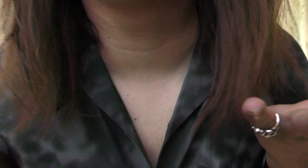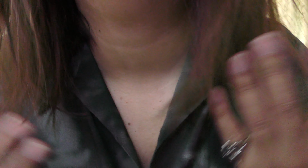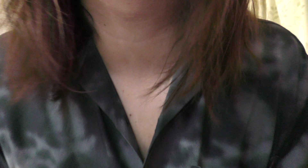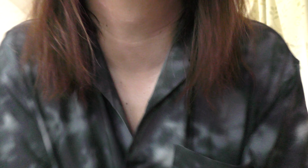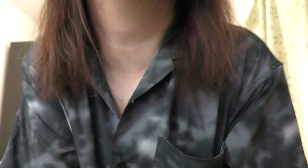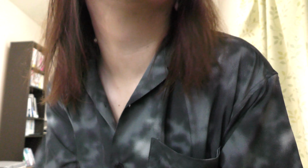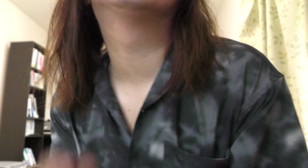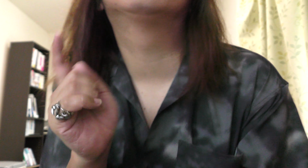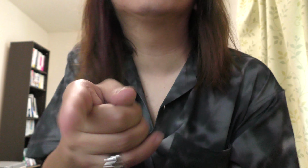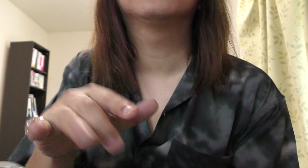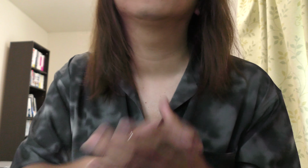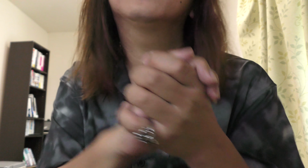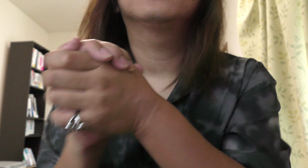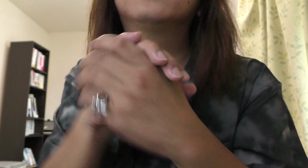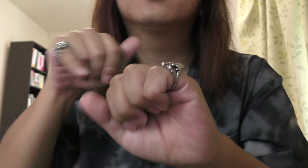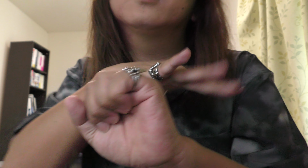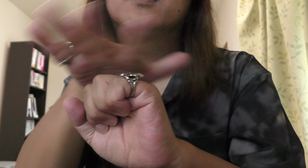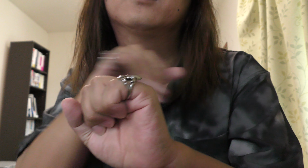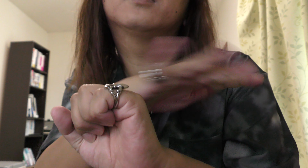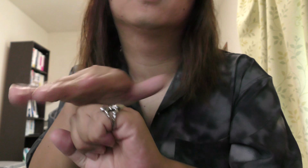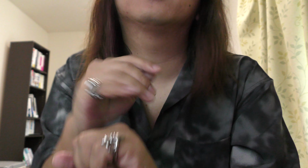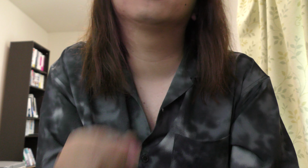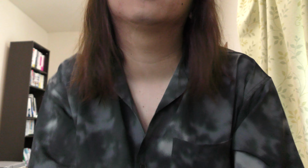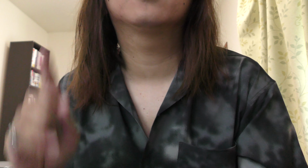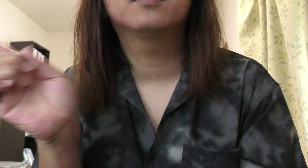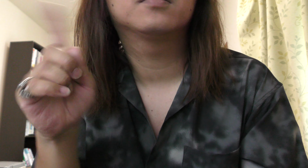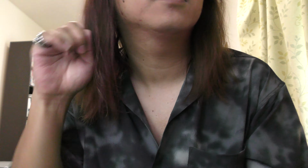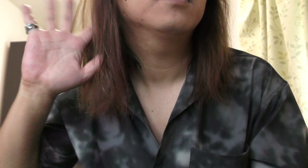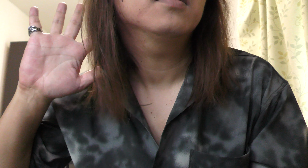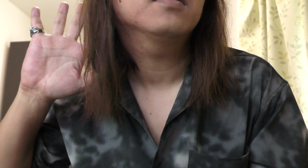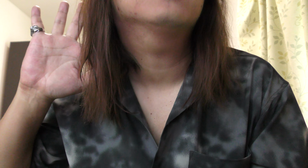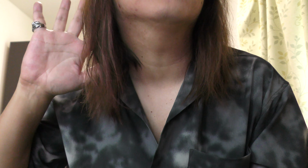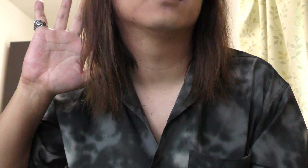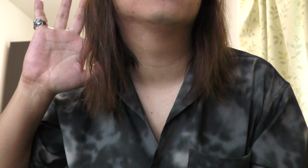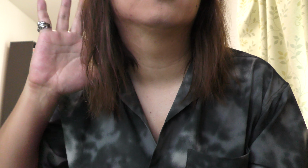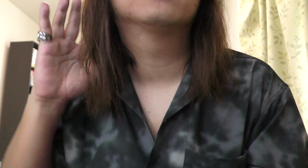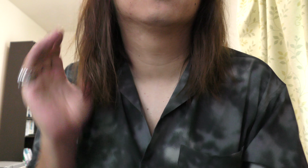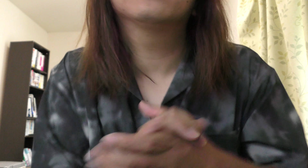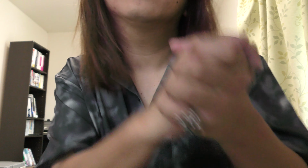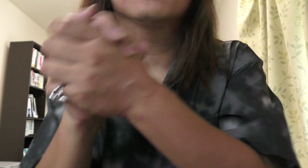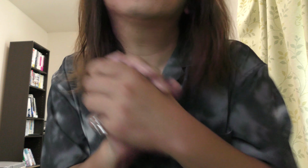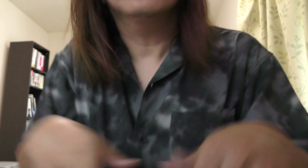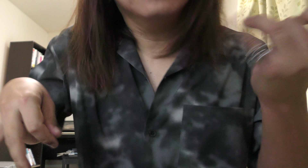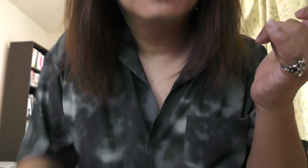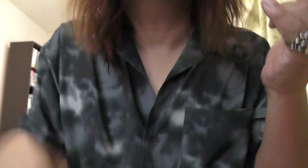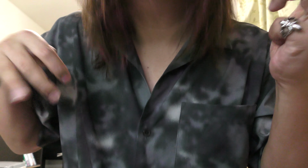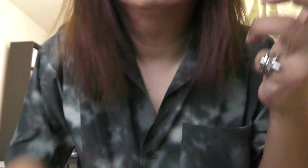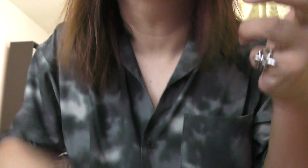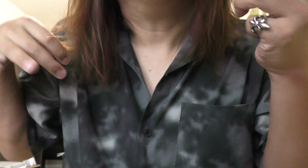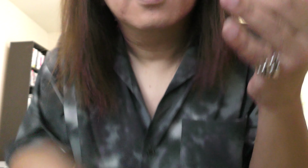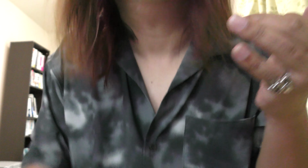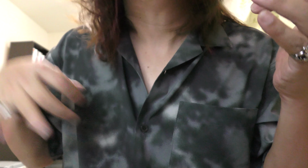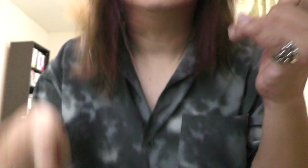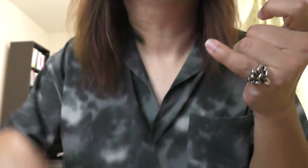We are in love, haven't you heard, how we rock each other's world Yeah